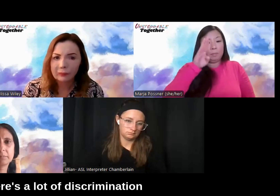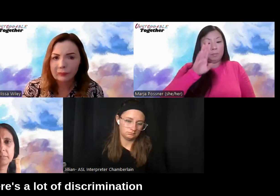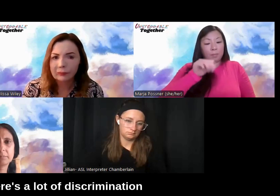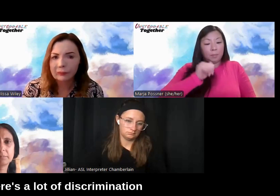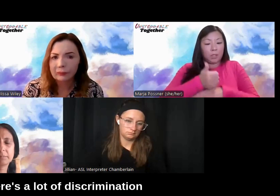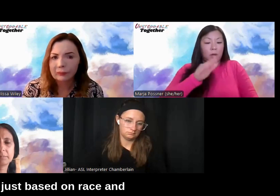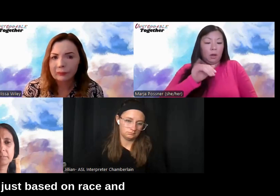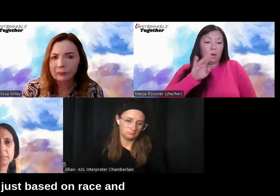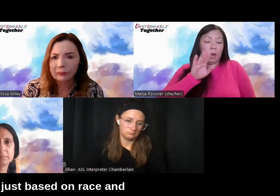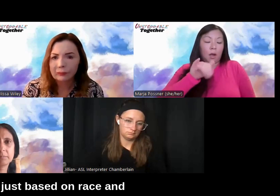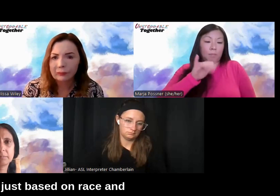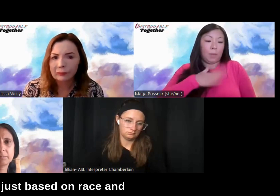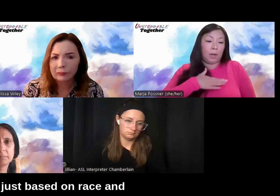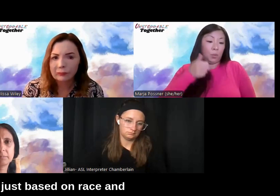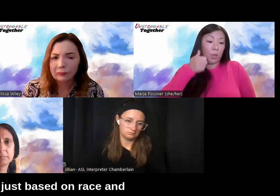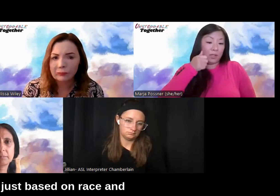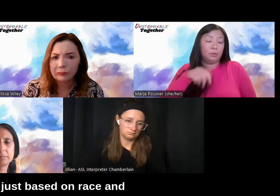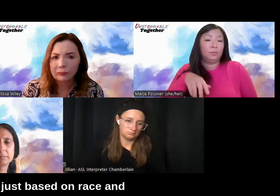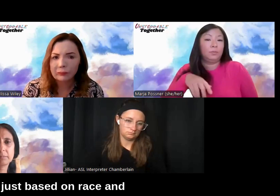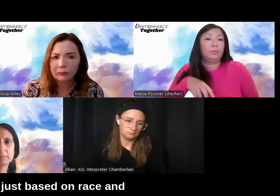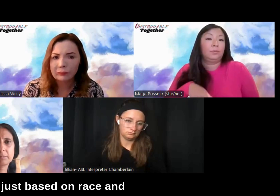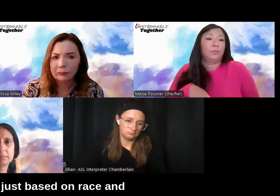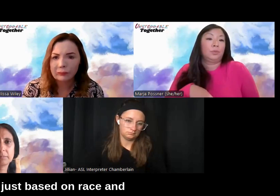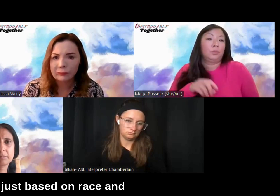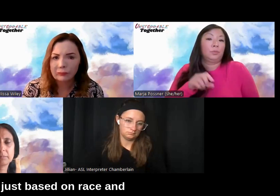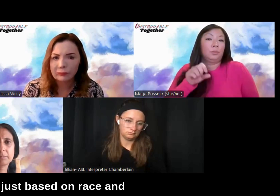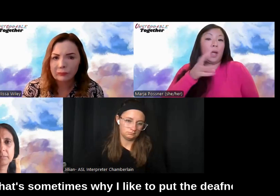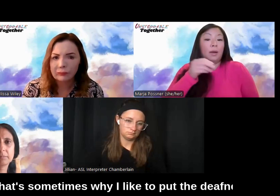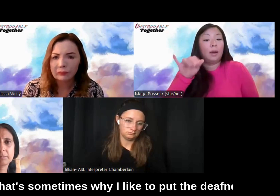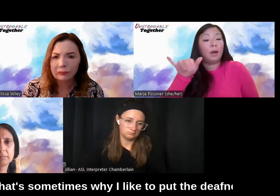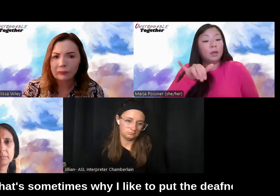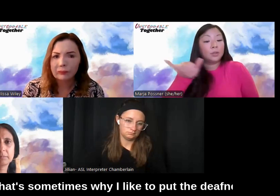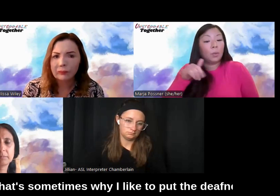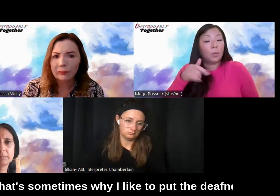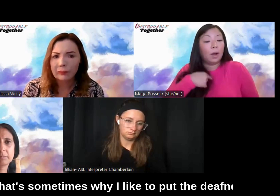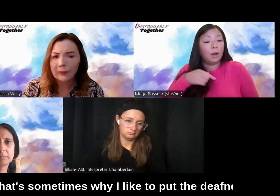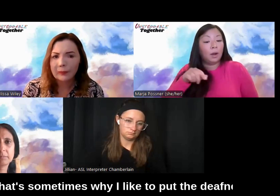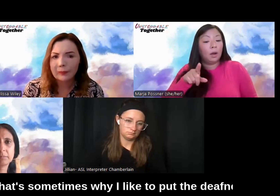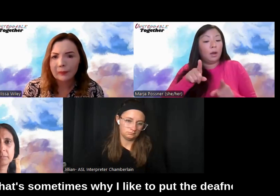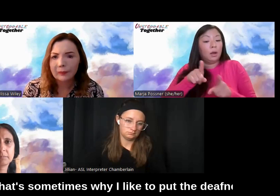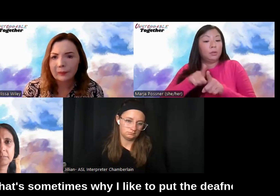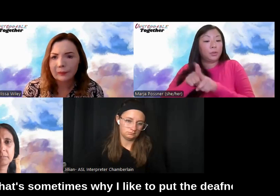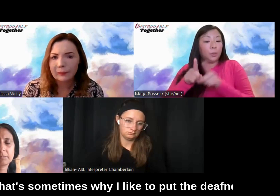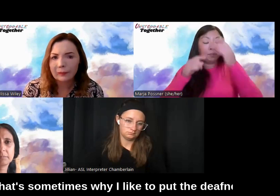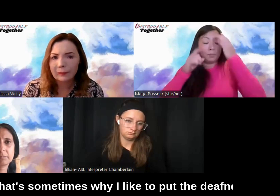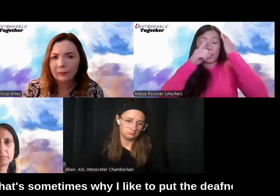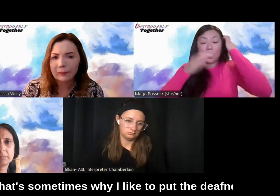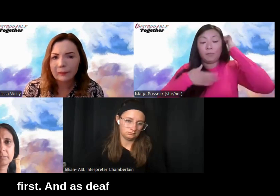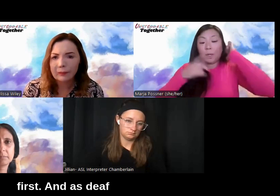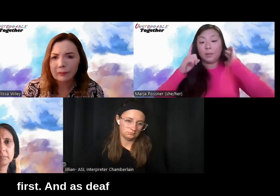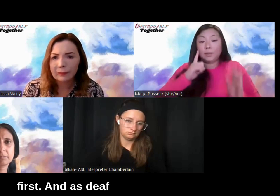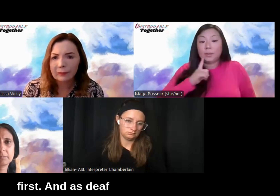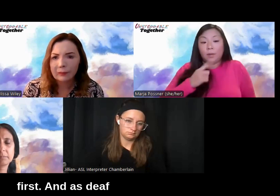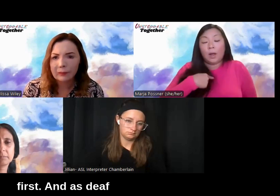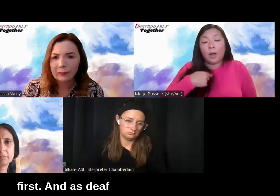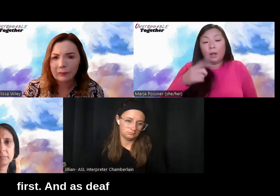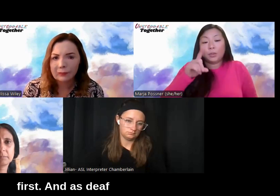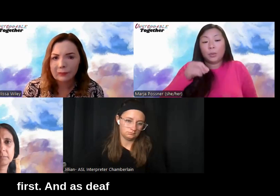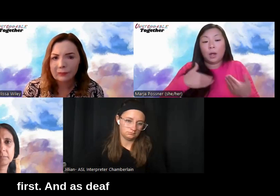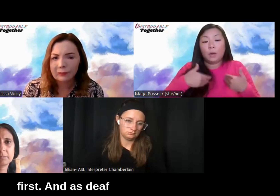there's a lot of discrimination just based on race and ethnicity. And so that's sometimes why I like to put the deafness